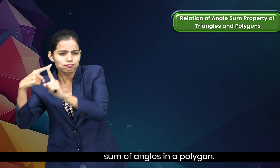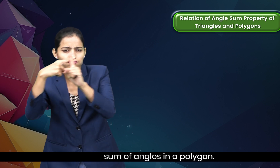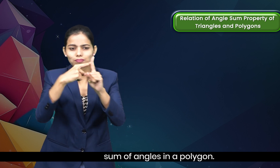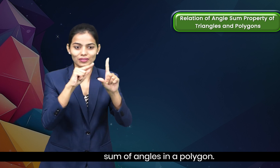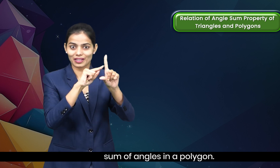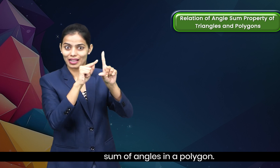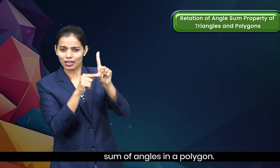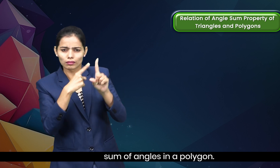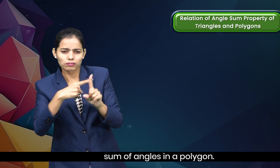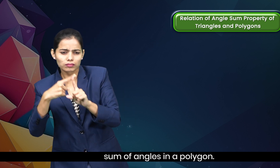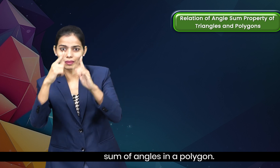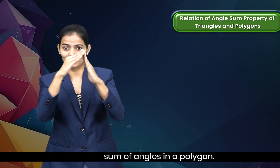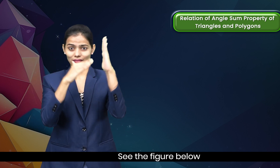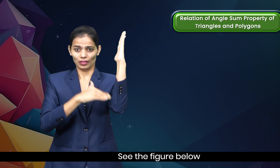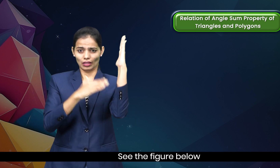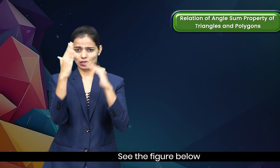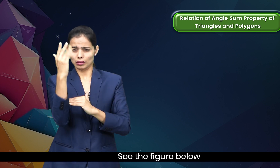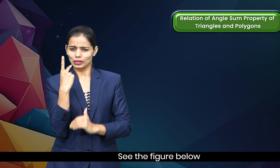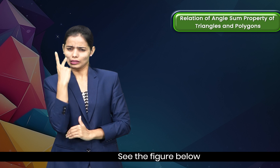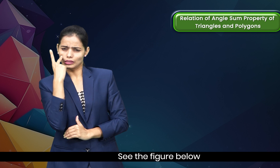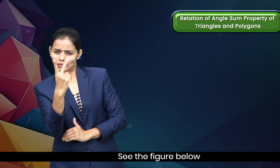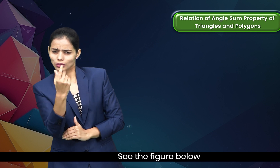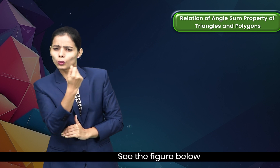polygon. See the figure below.